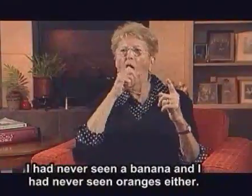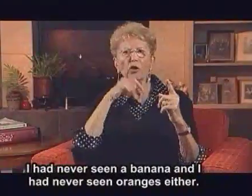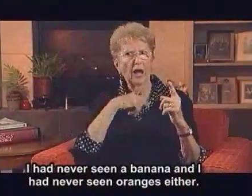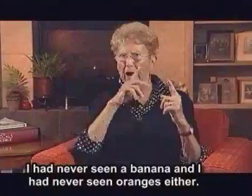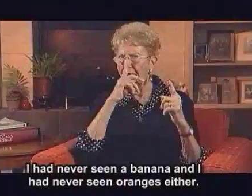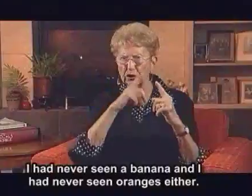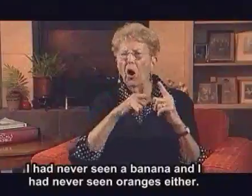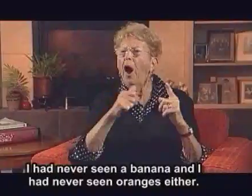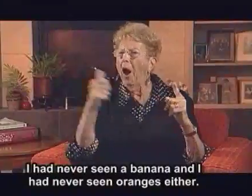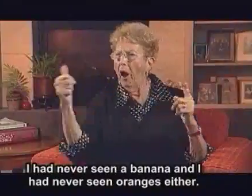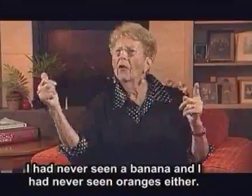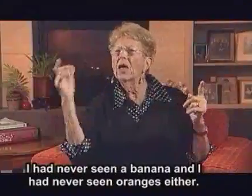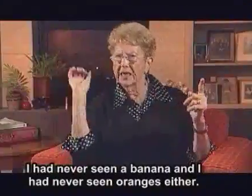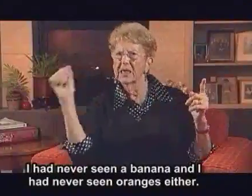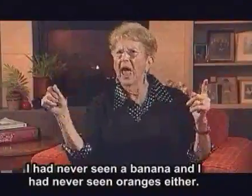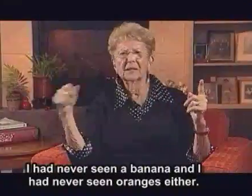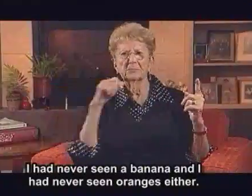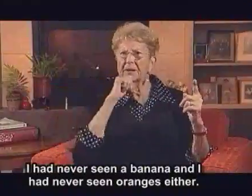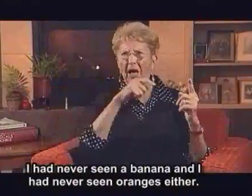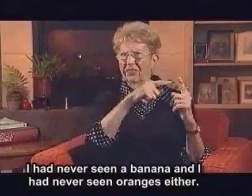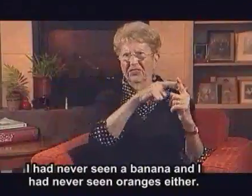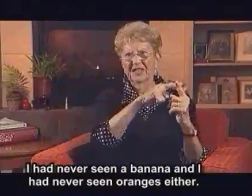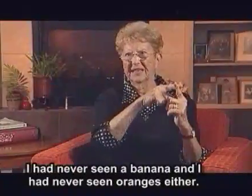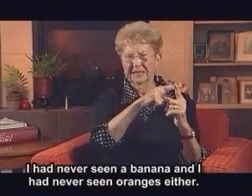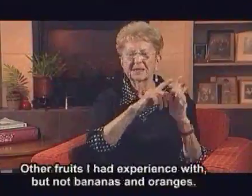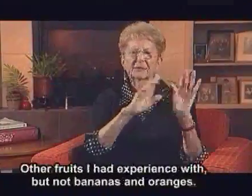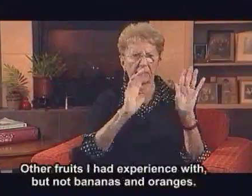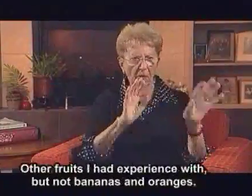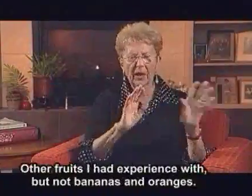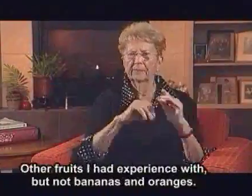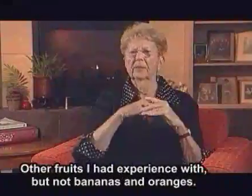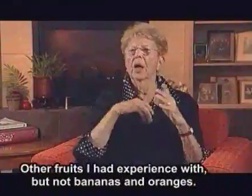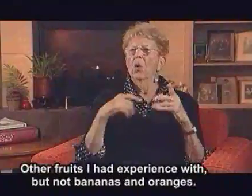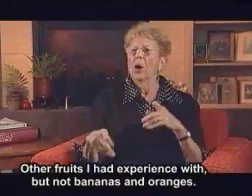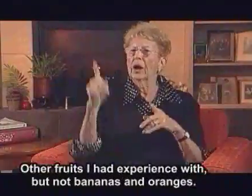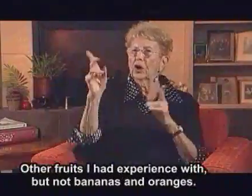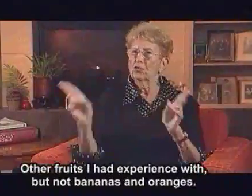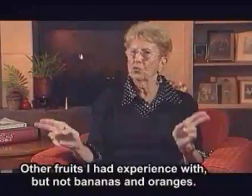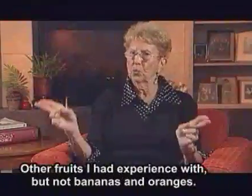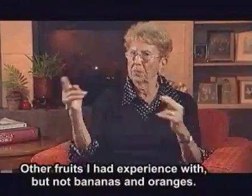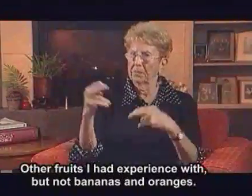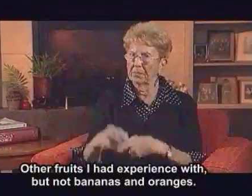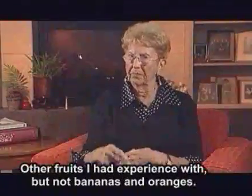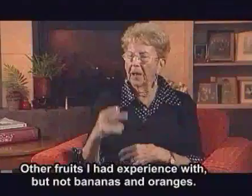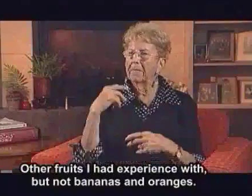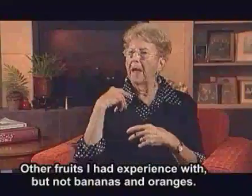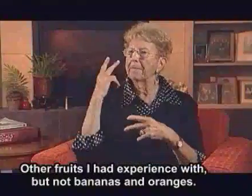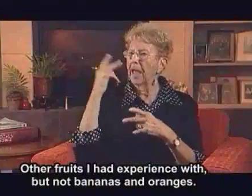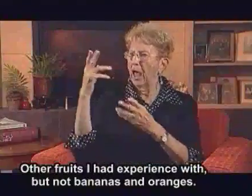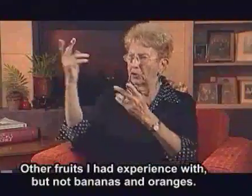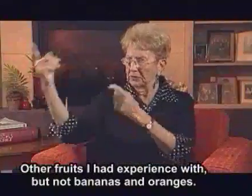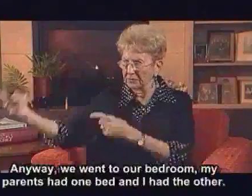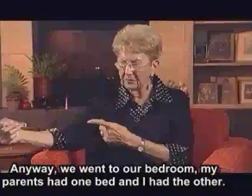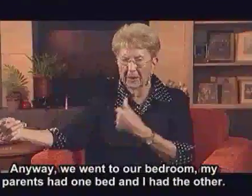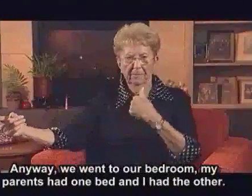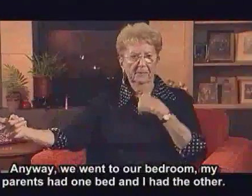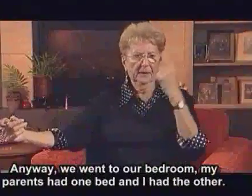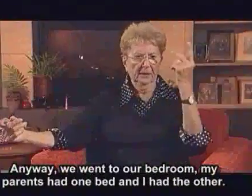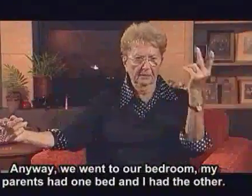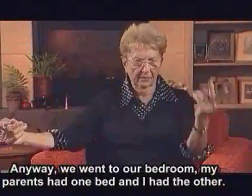banana. And I'd never seen oranges either. Other fruits I'd had experience with, but not bananas and oranges.